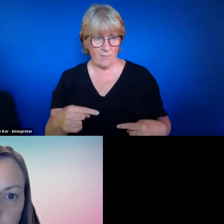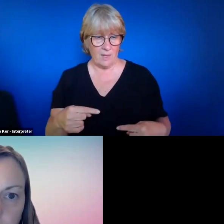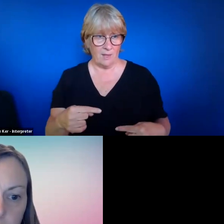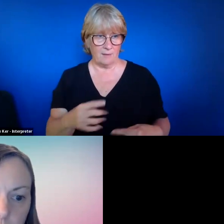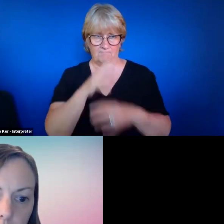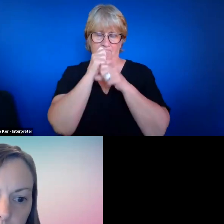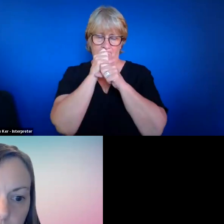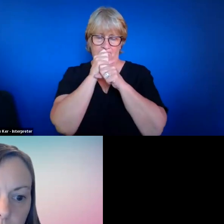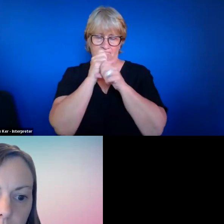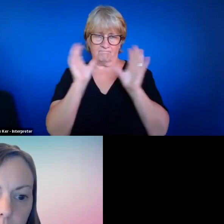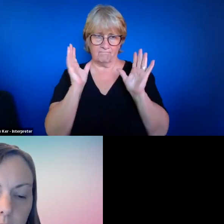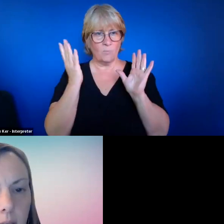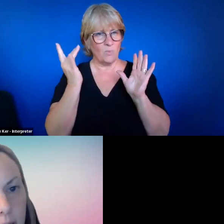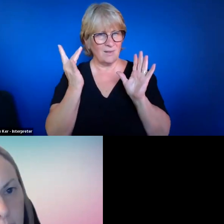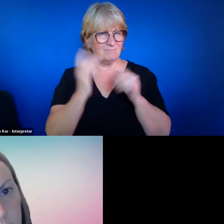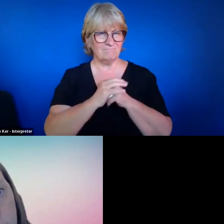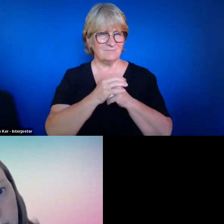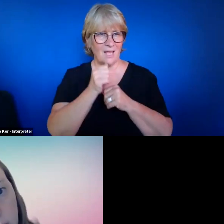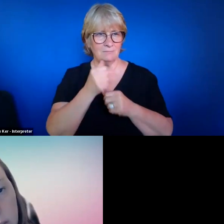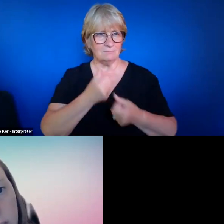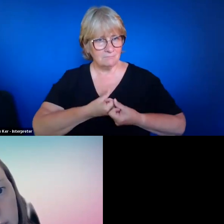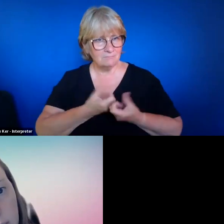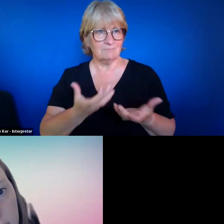not speaking up.